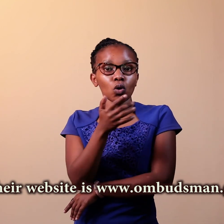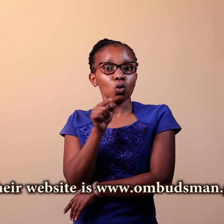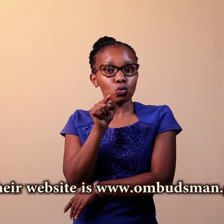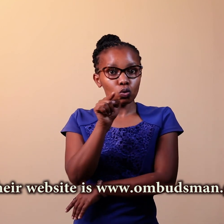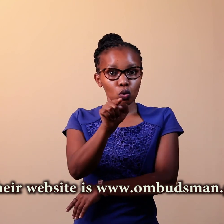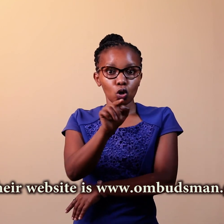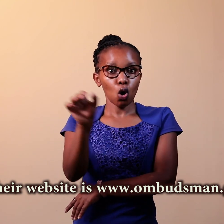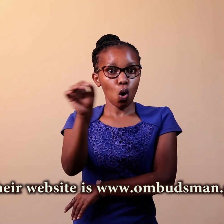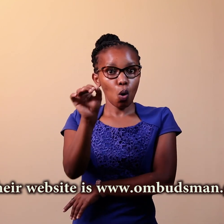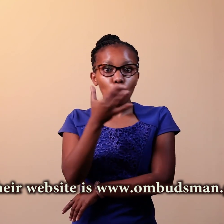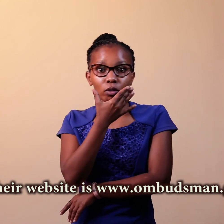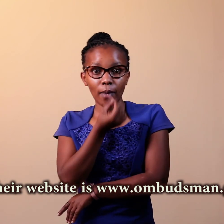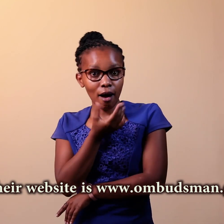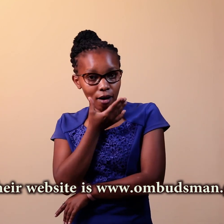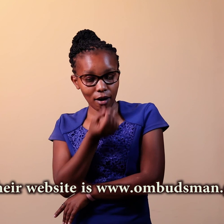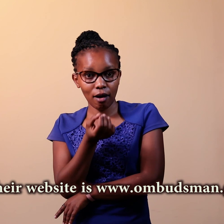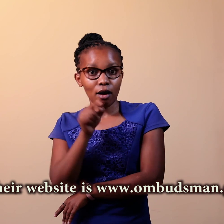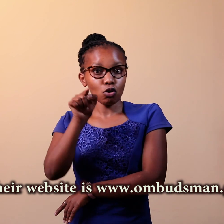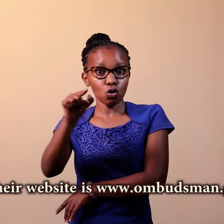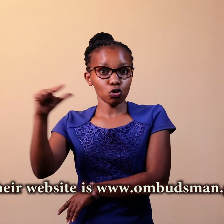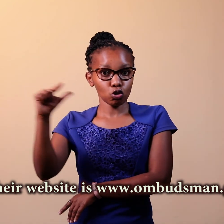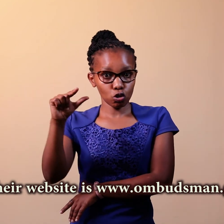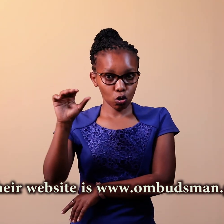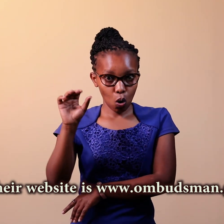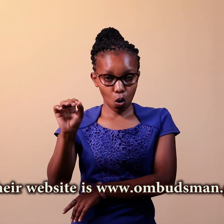Dot. Ombudsman. Dot. Geo. Dot. Ke.